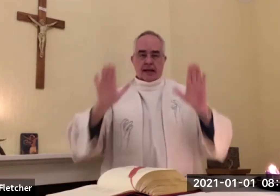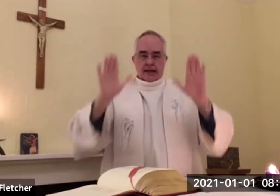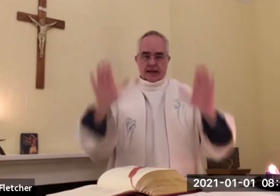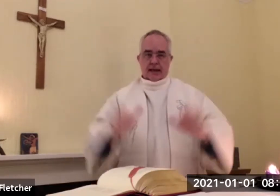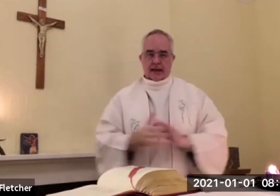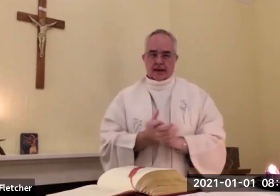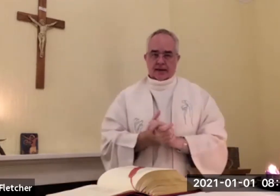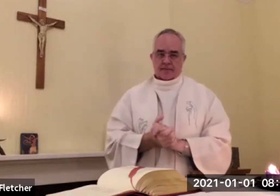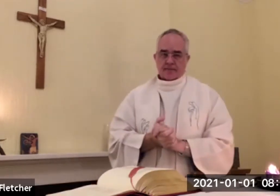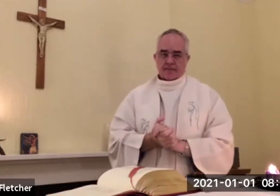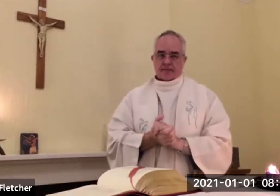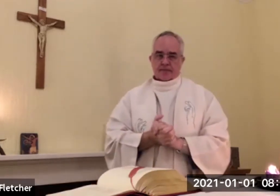mercy.